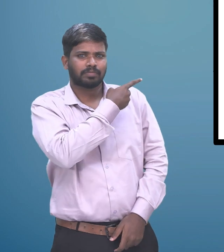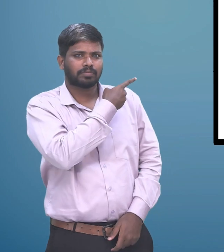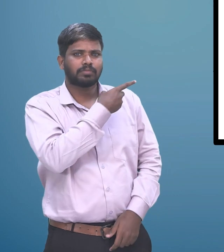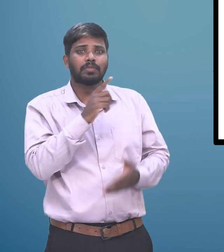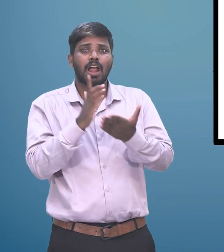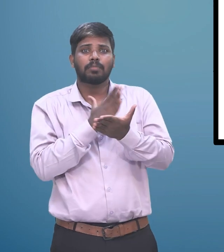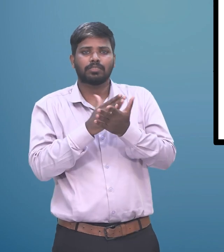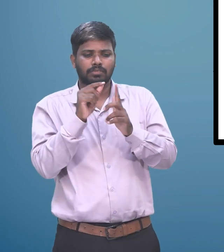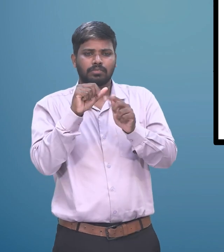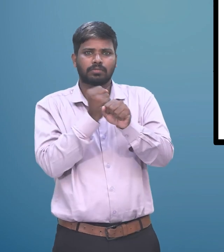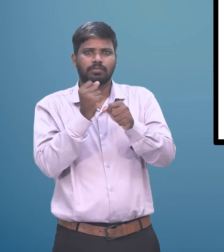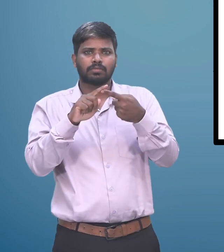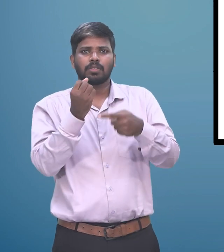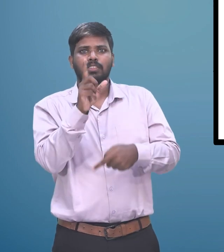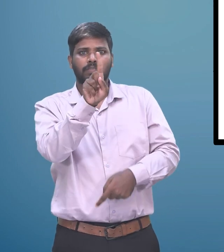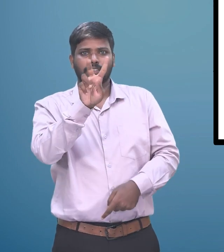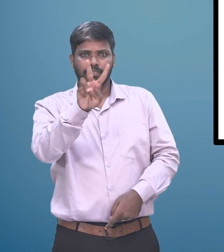Refer to figure 8.1 on page 127.